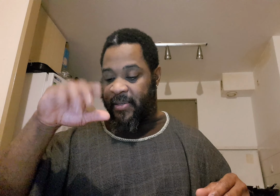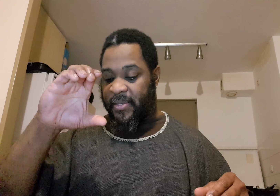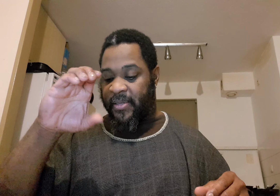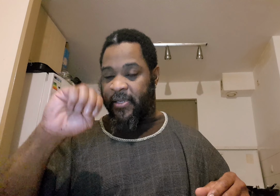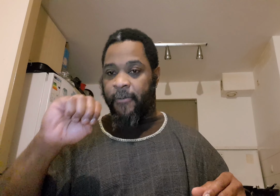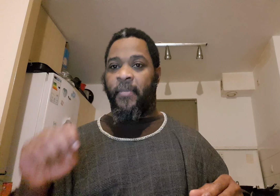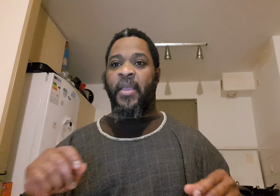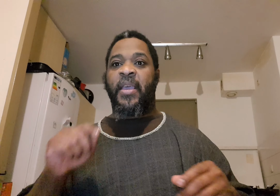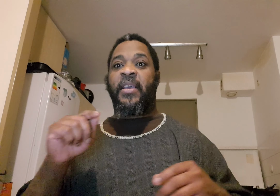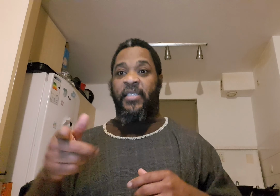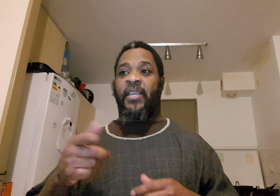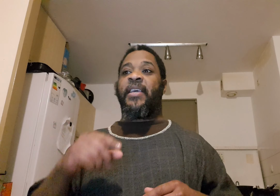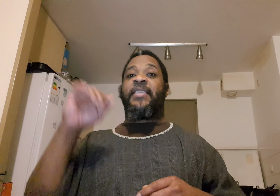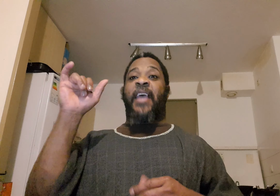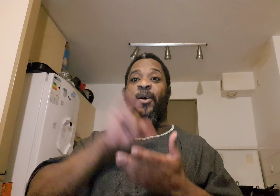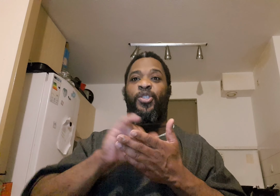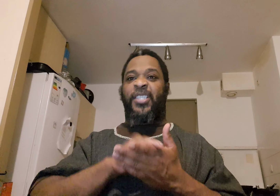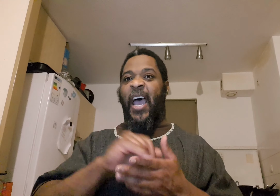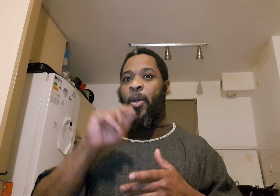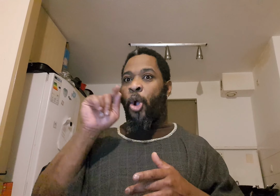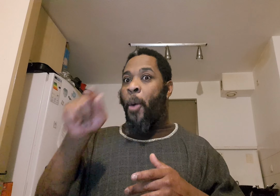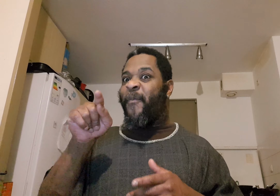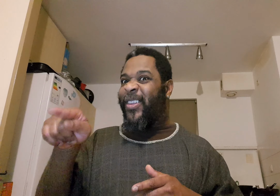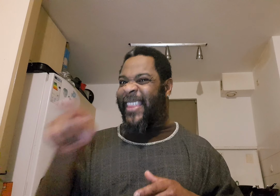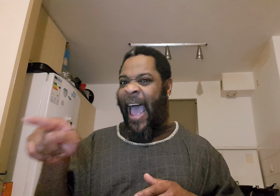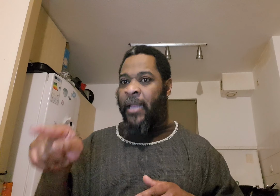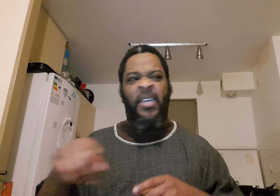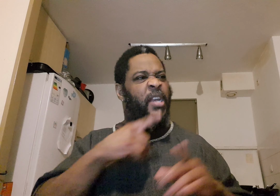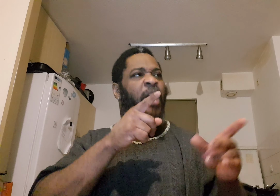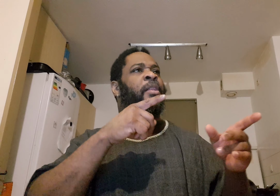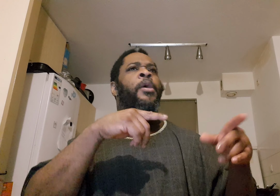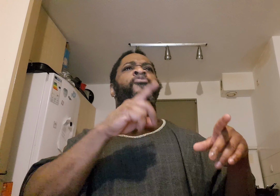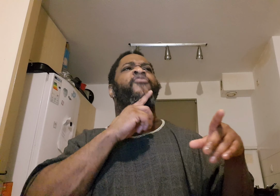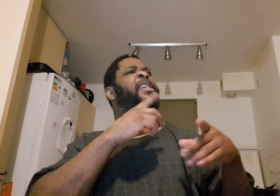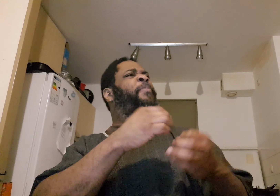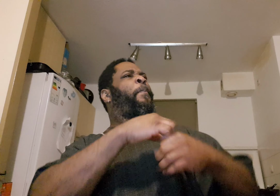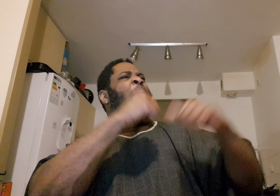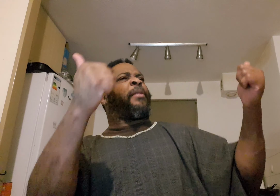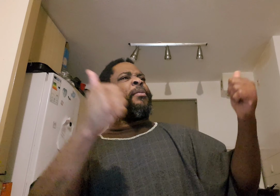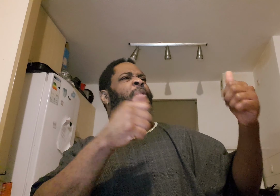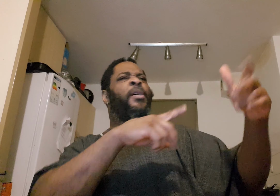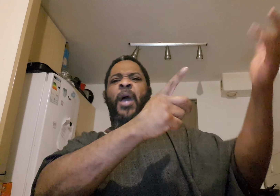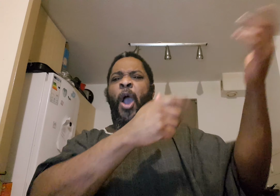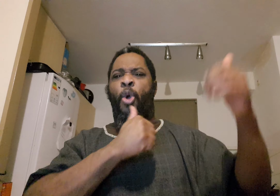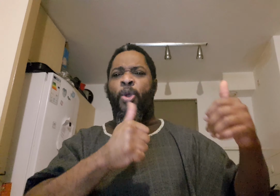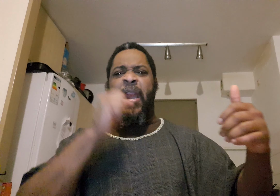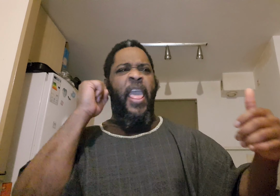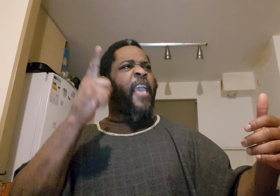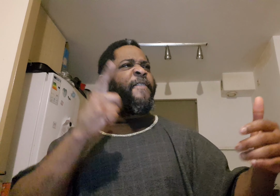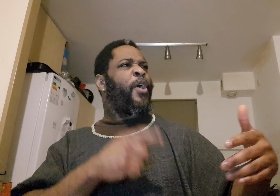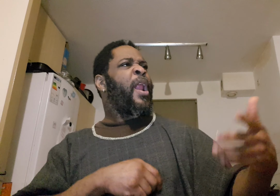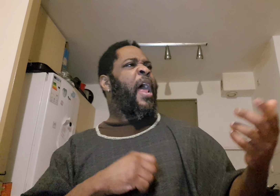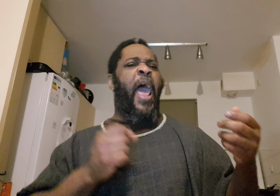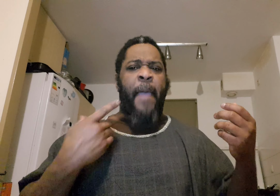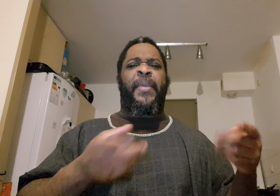repentance. See, thou shalt comfort them, not we is better, could leave, help